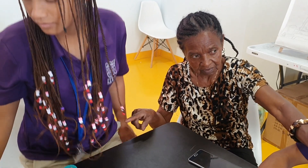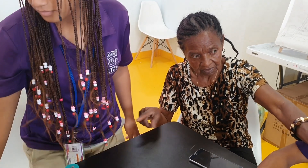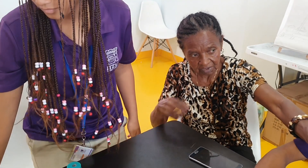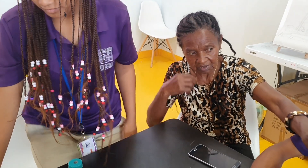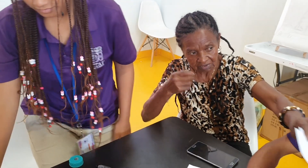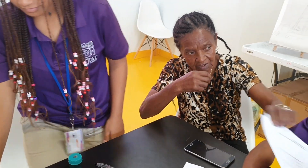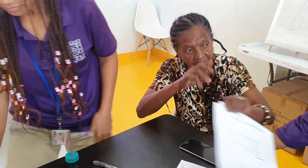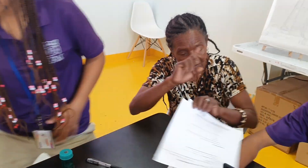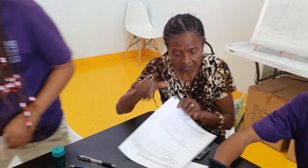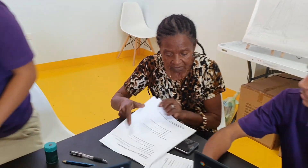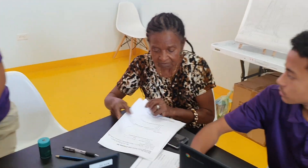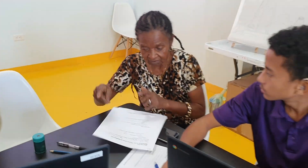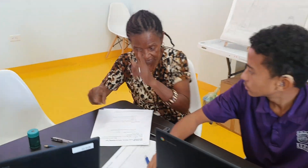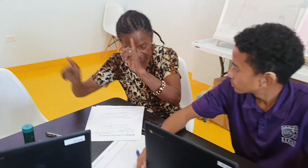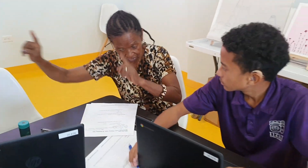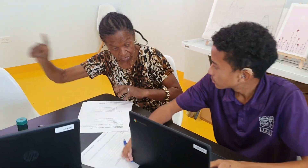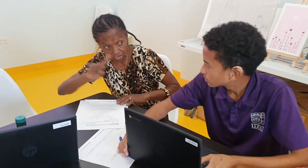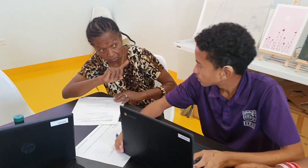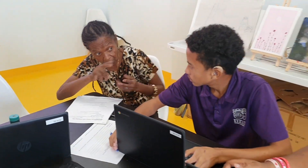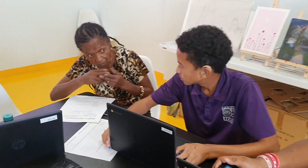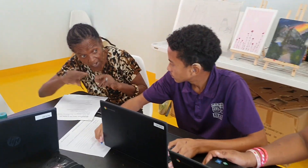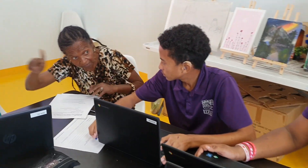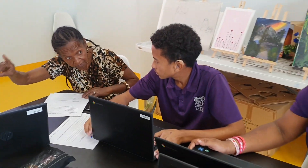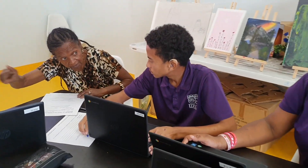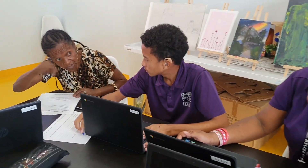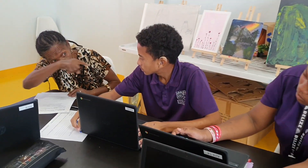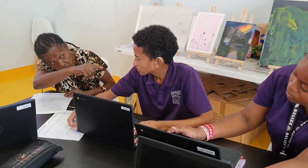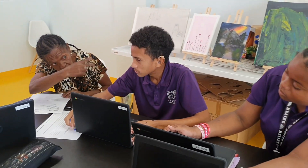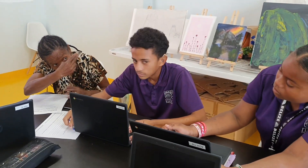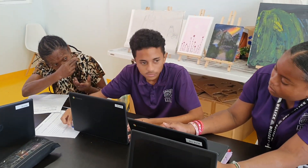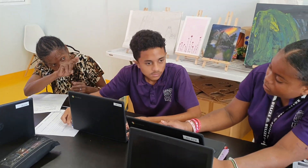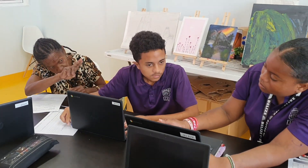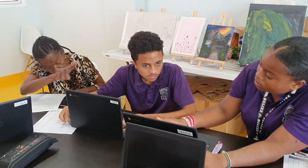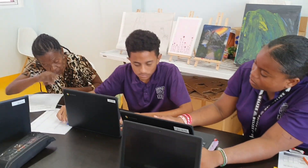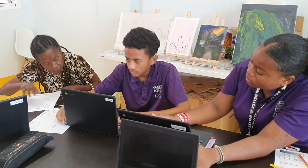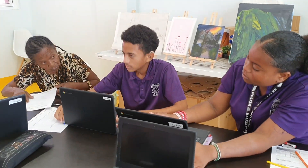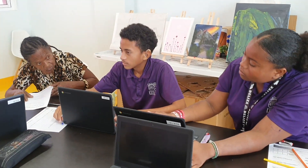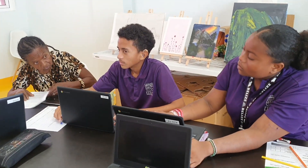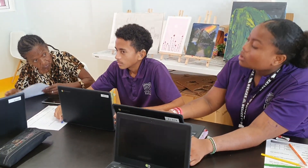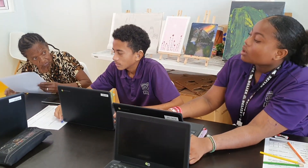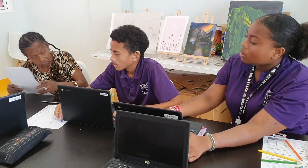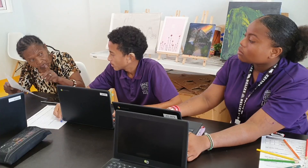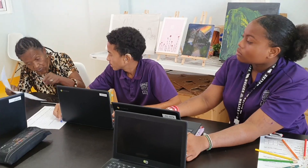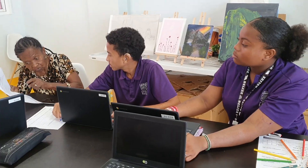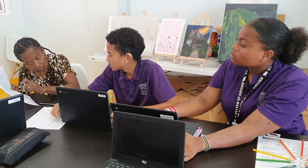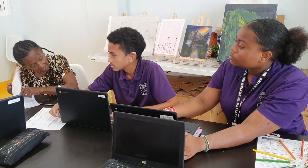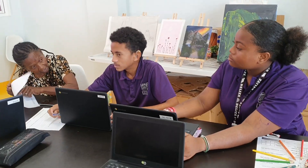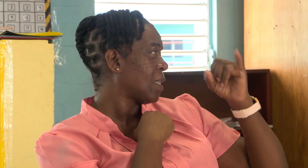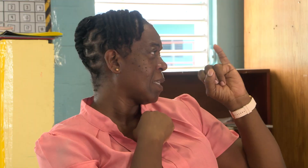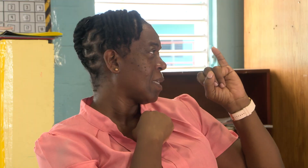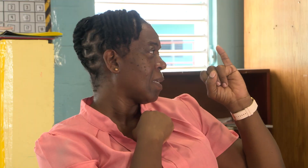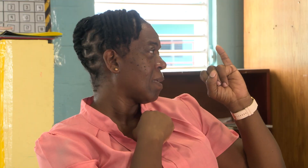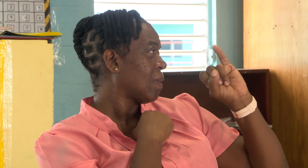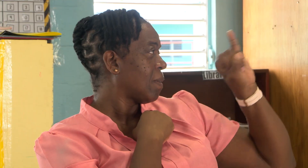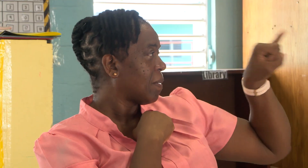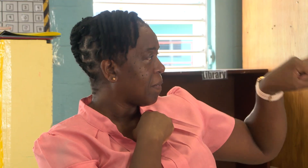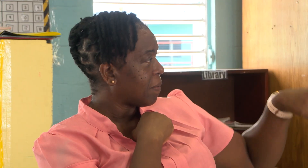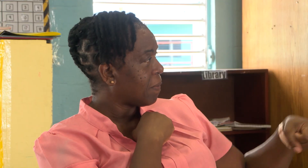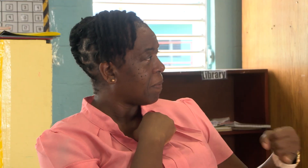it, whatever the teacher is saying, and then I sign it to them so that they can understand. Sign language has been a part of